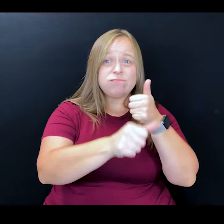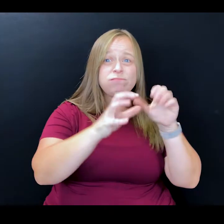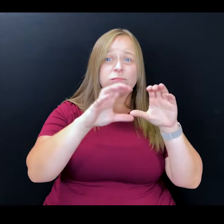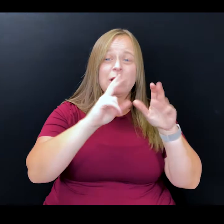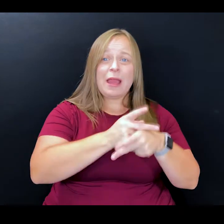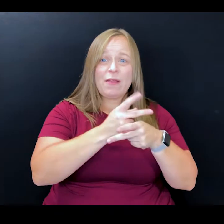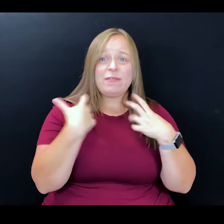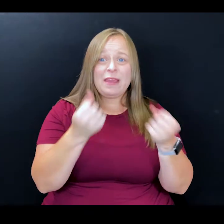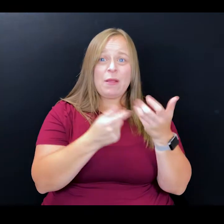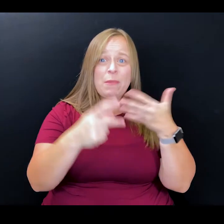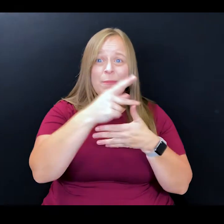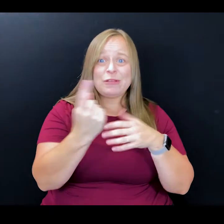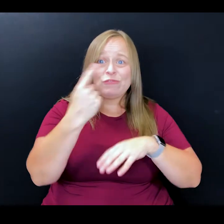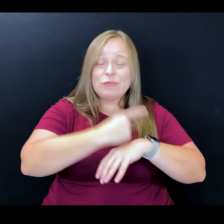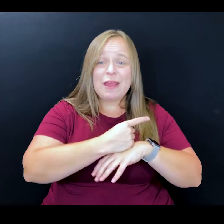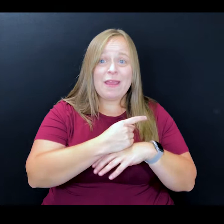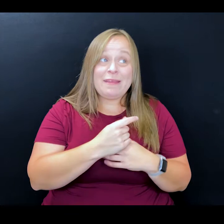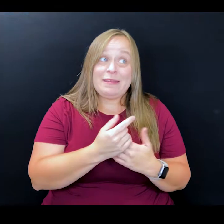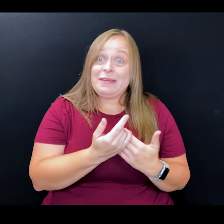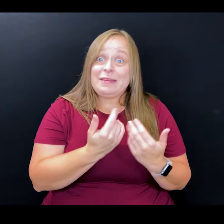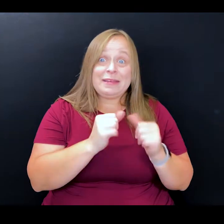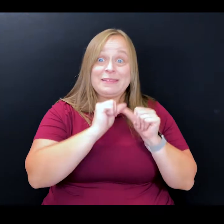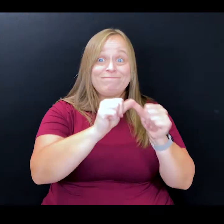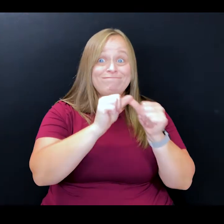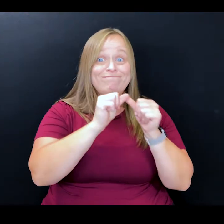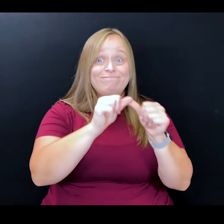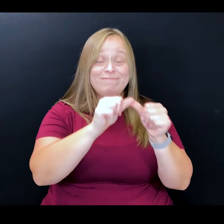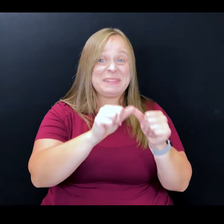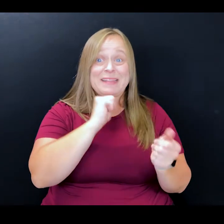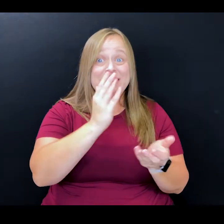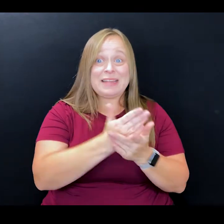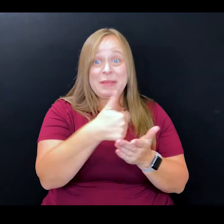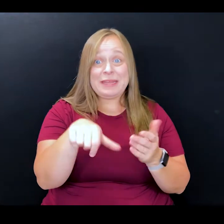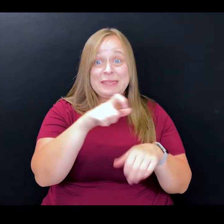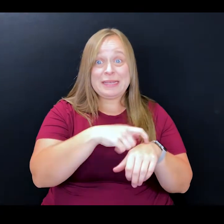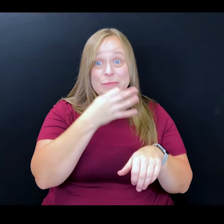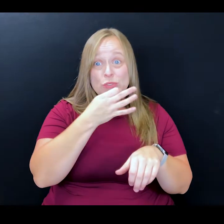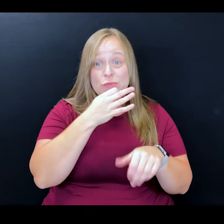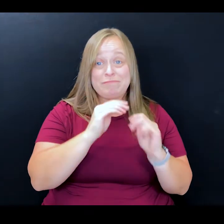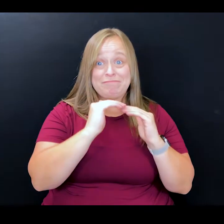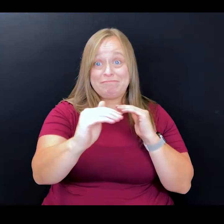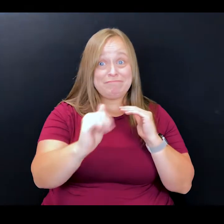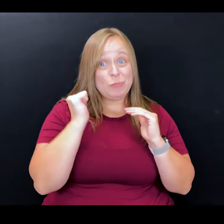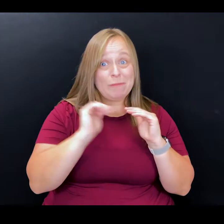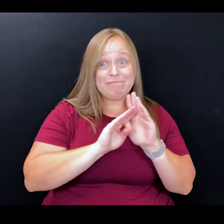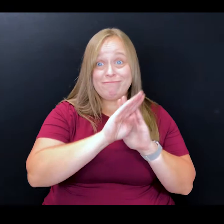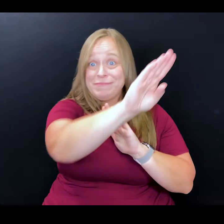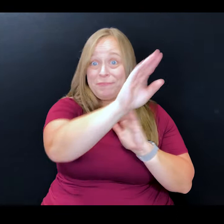of the healthcare population today, and it doesn't show any signs of abating